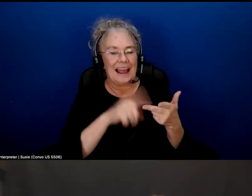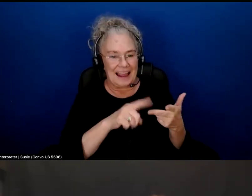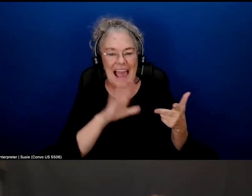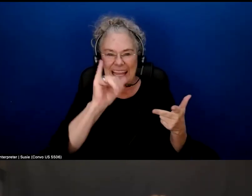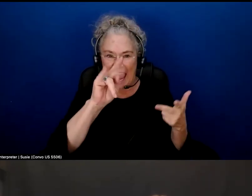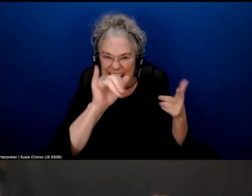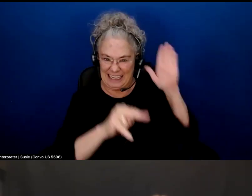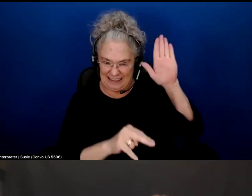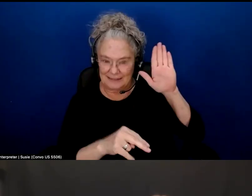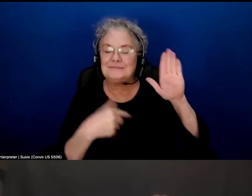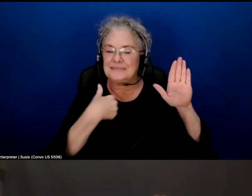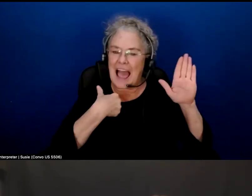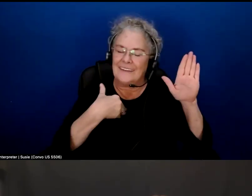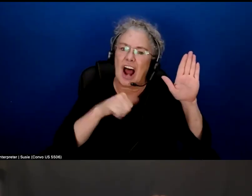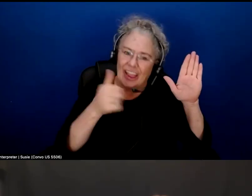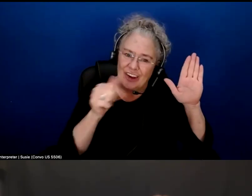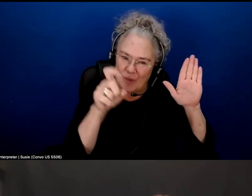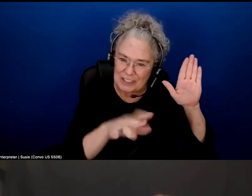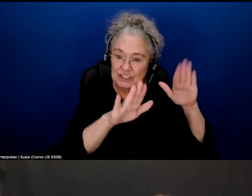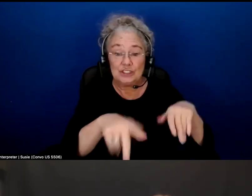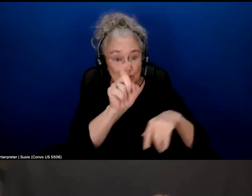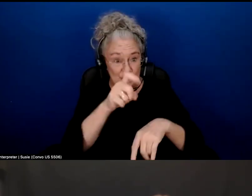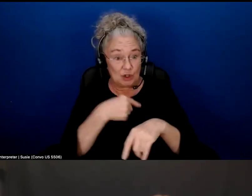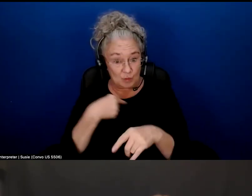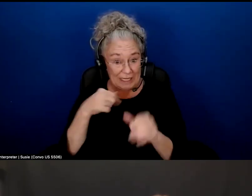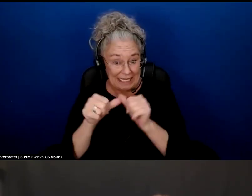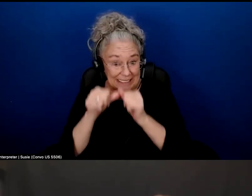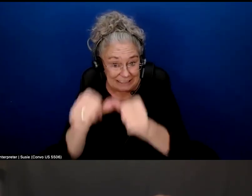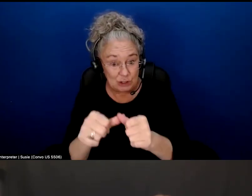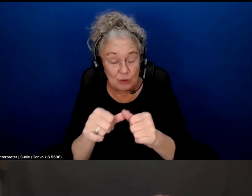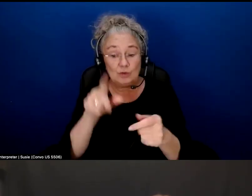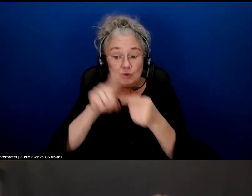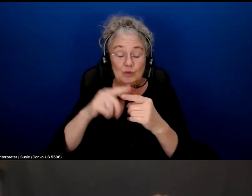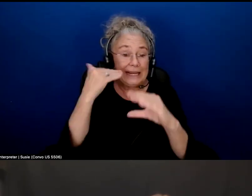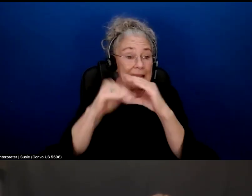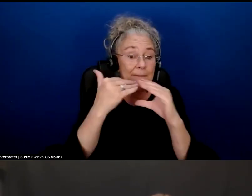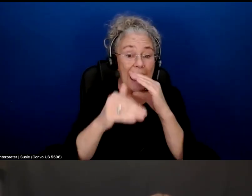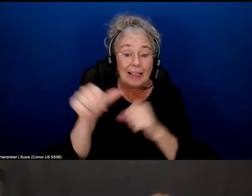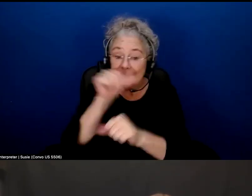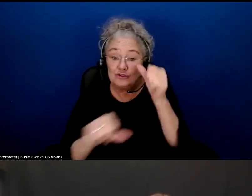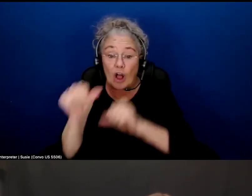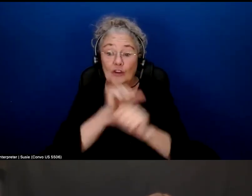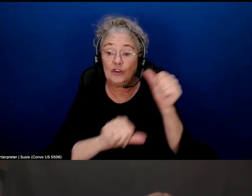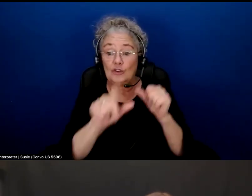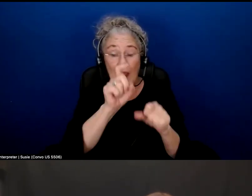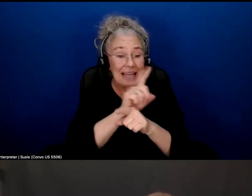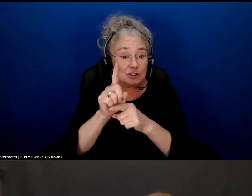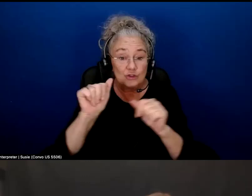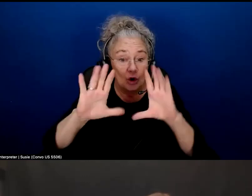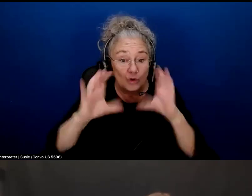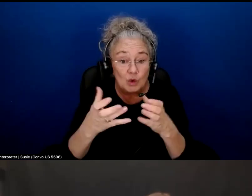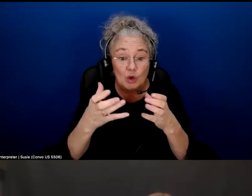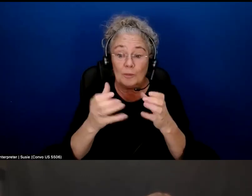question, and that is, should we continue to email each other as a group